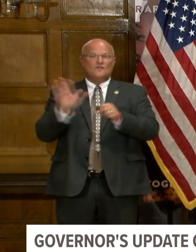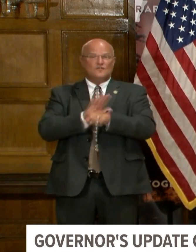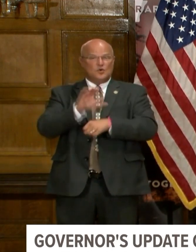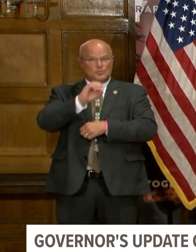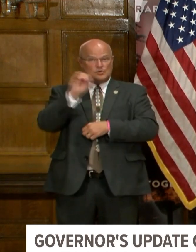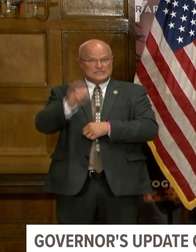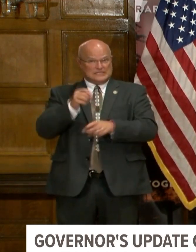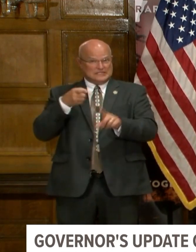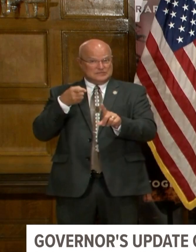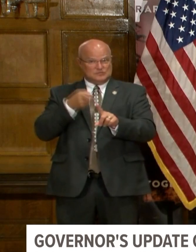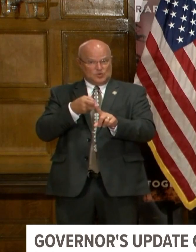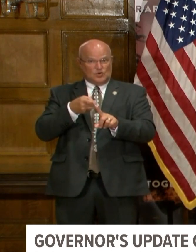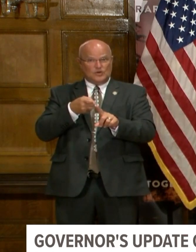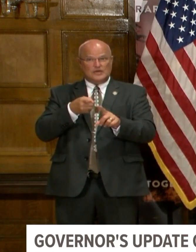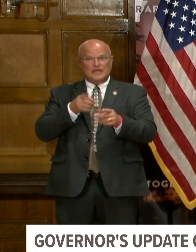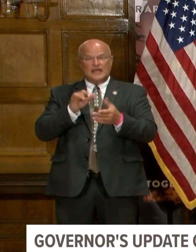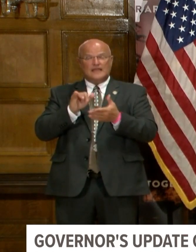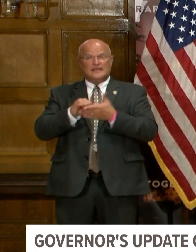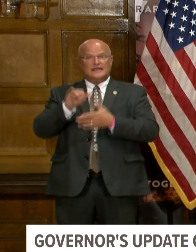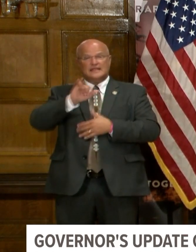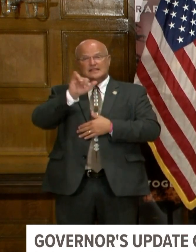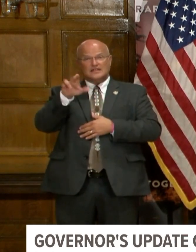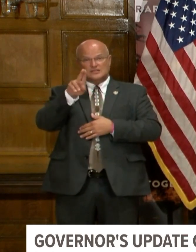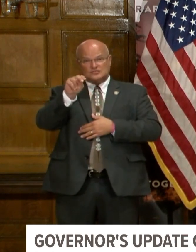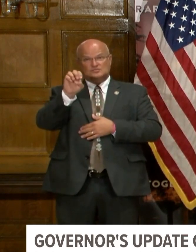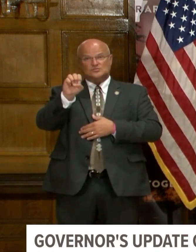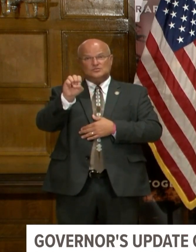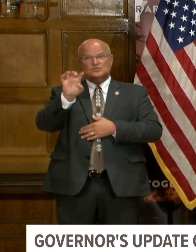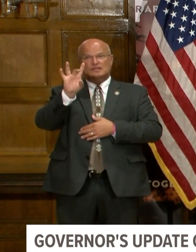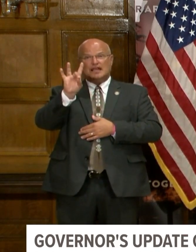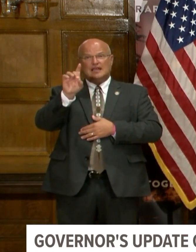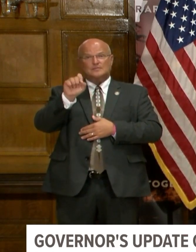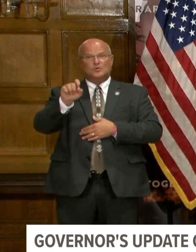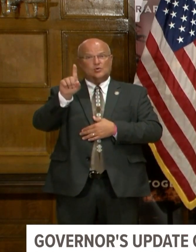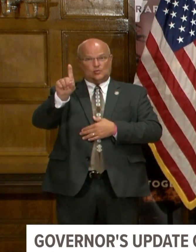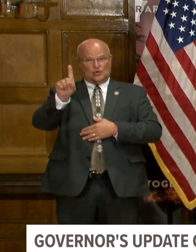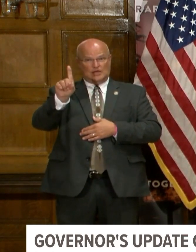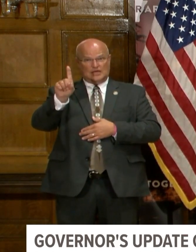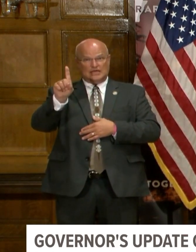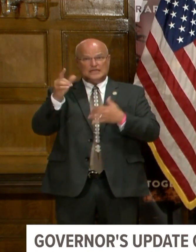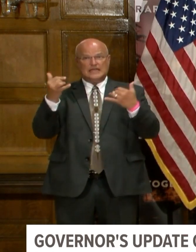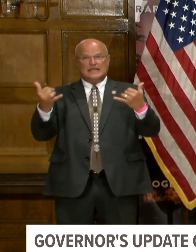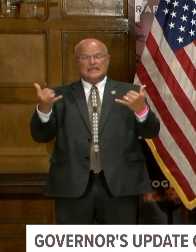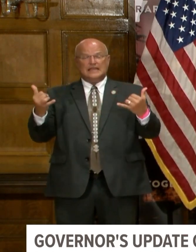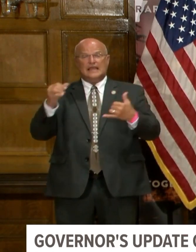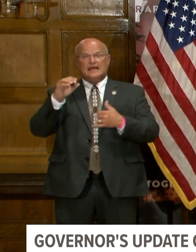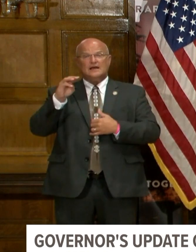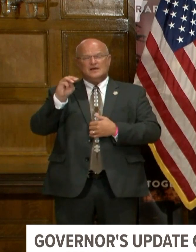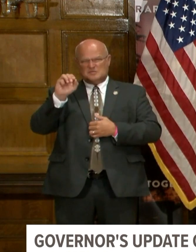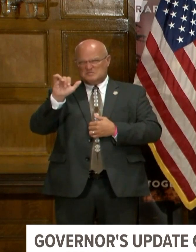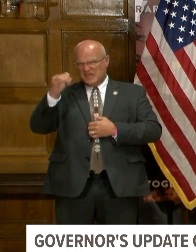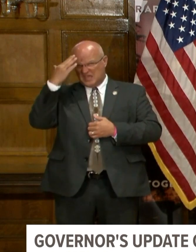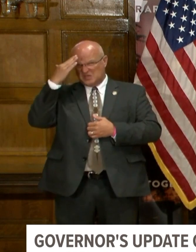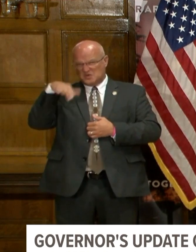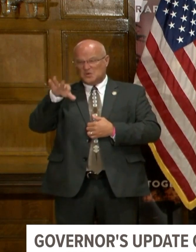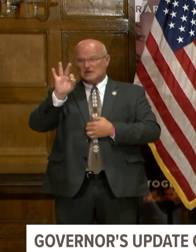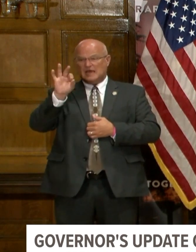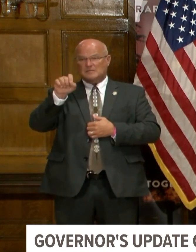percentage point of that in June at 8.1%, and in May, as you know, it was